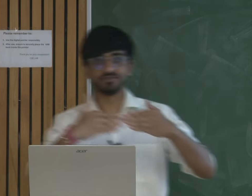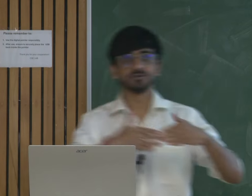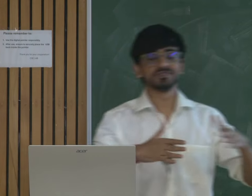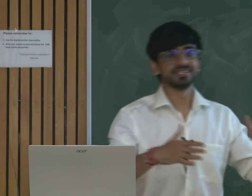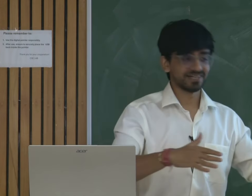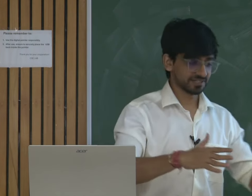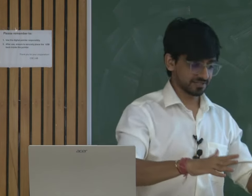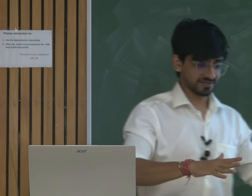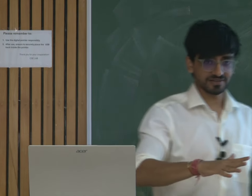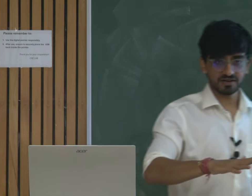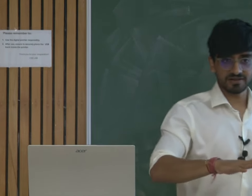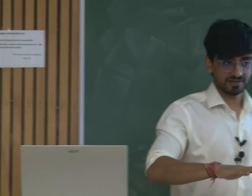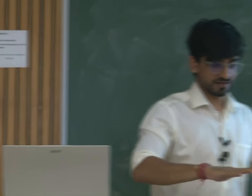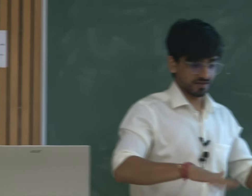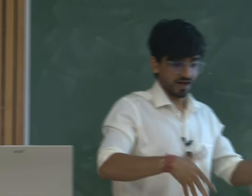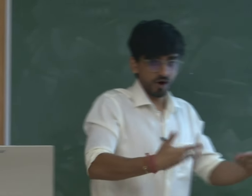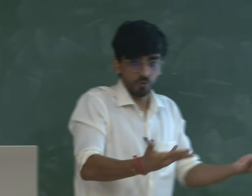No, that is how